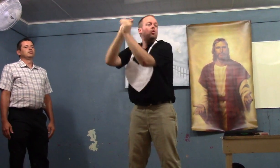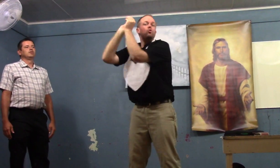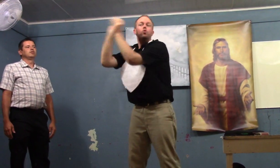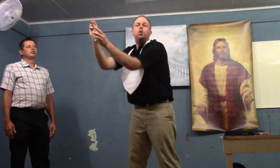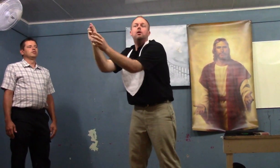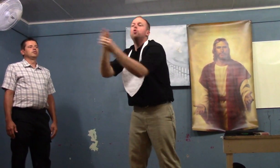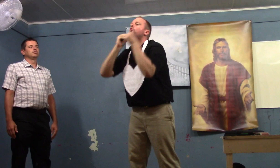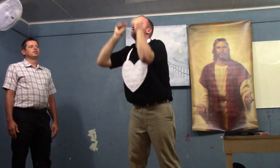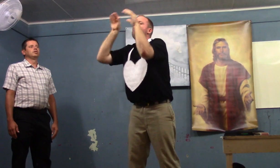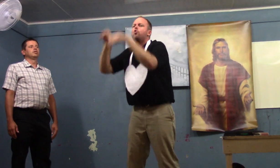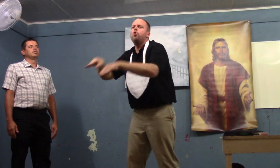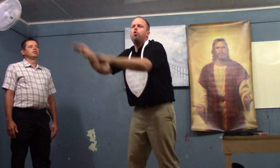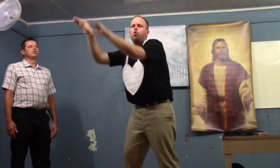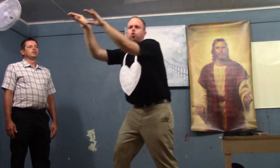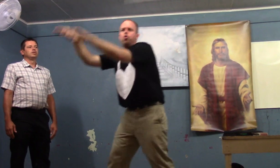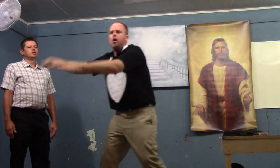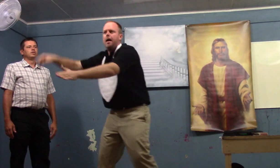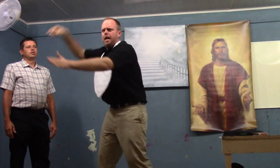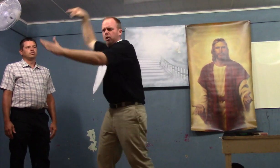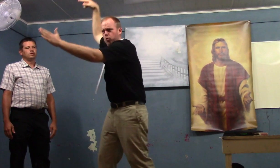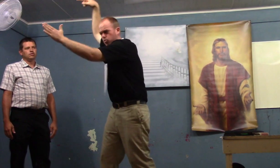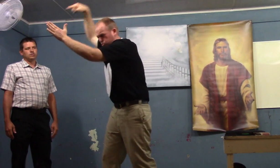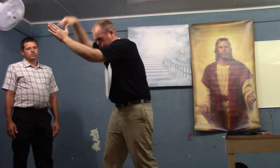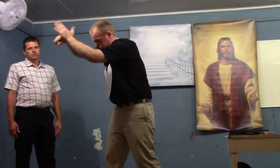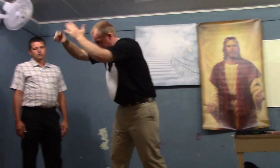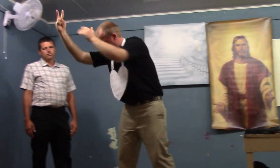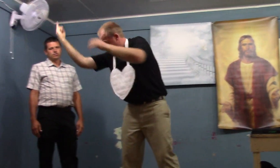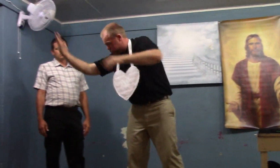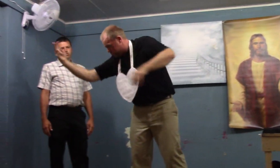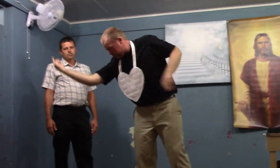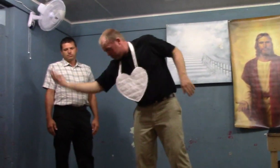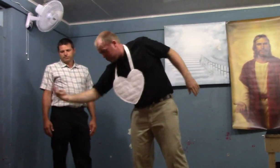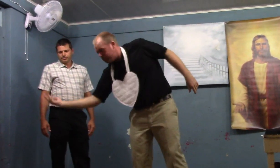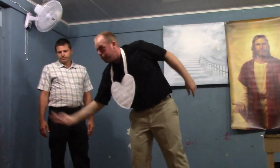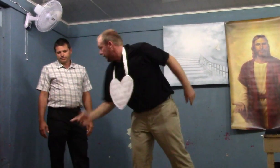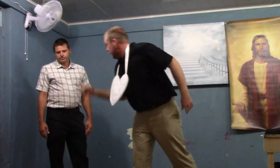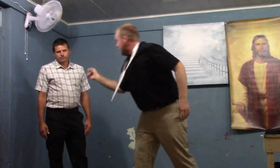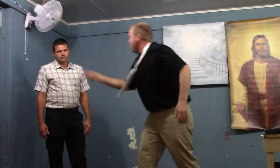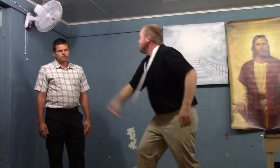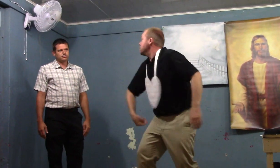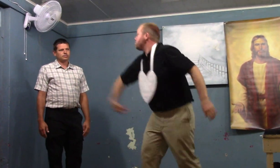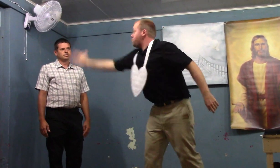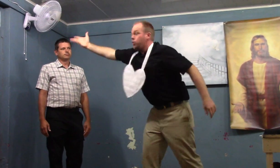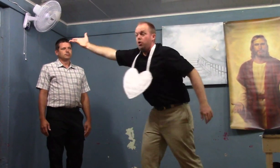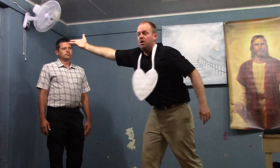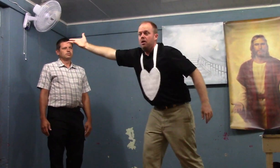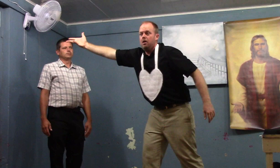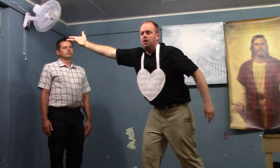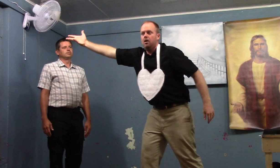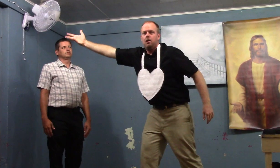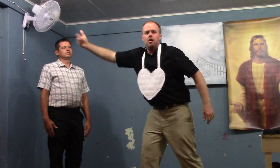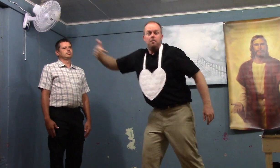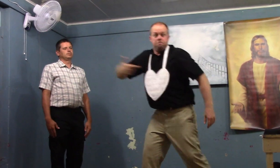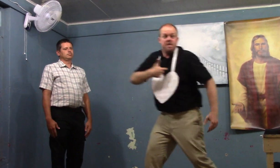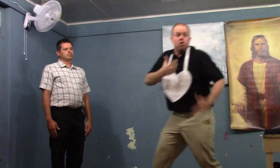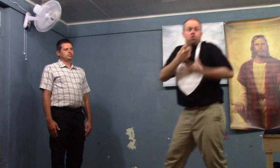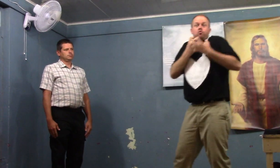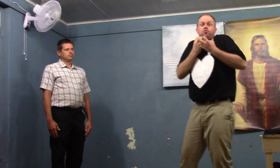Nope. Now the Bible says that when sin is thrown out, it's like as deep as the deepest part of